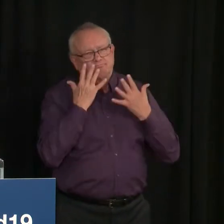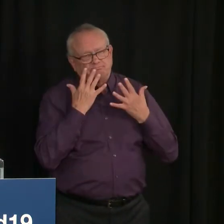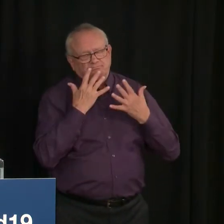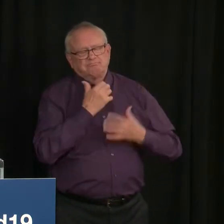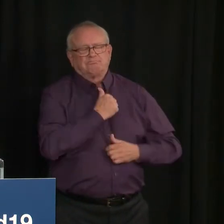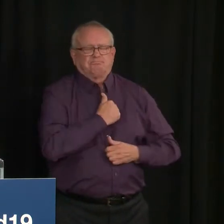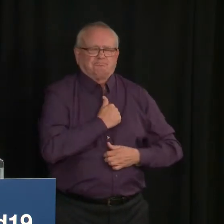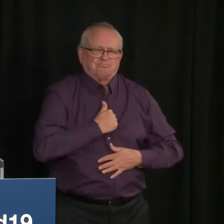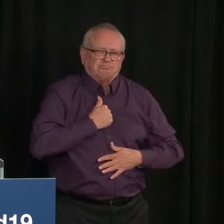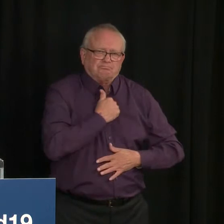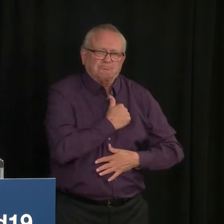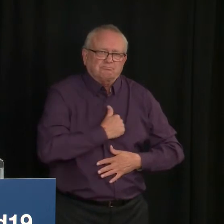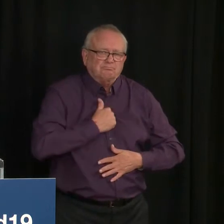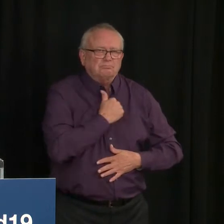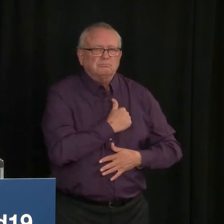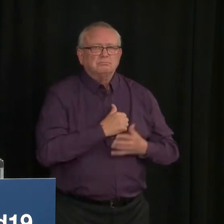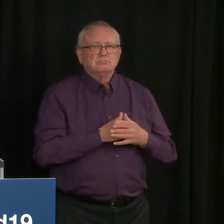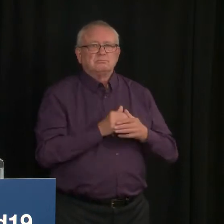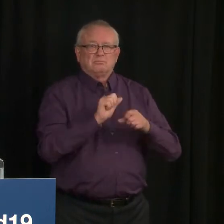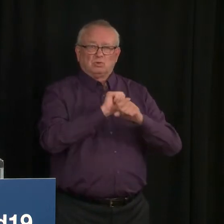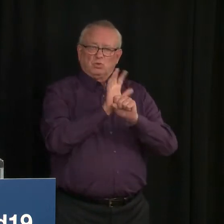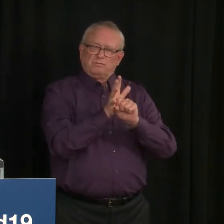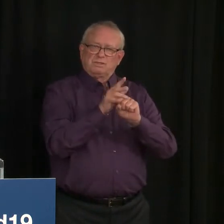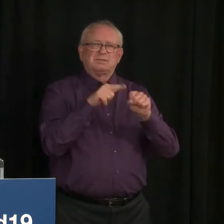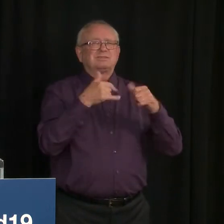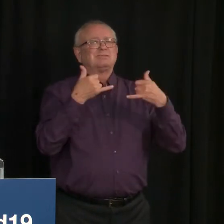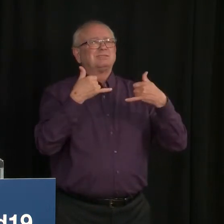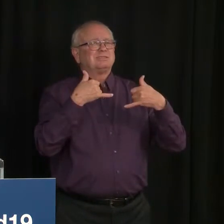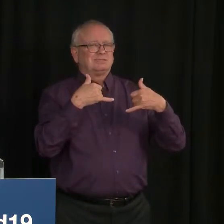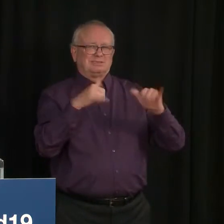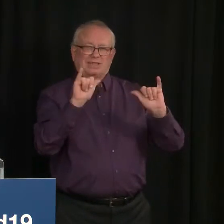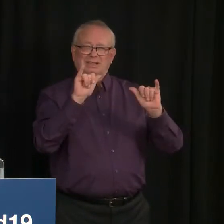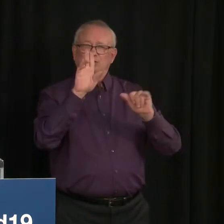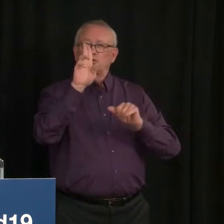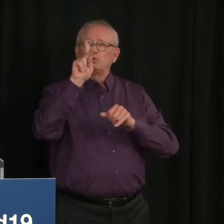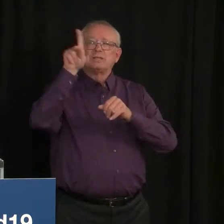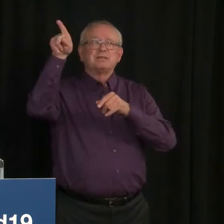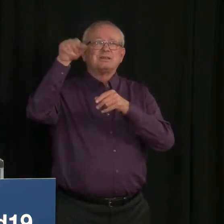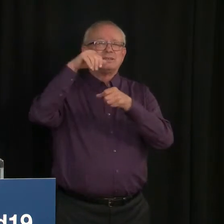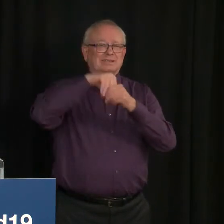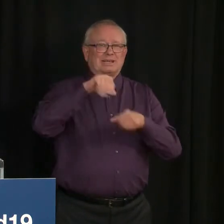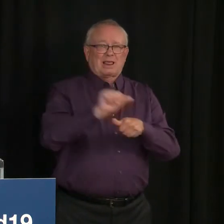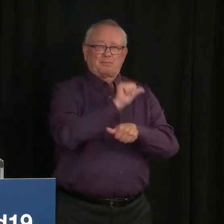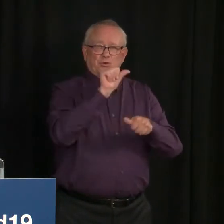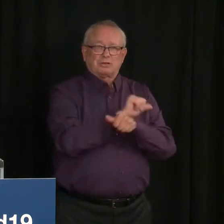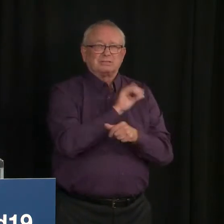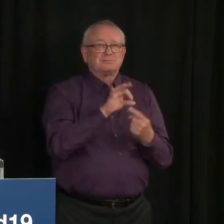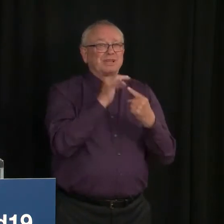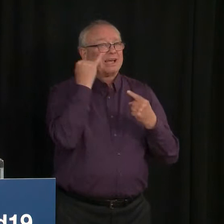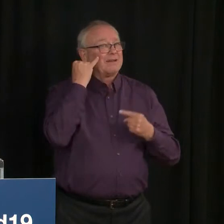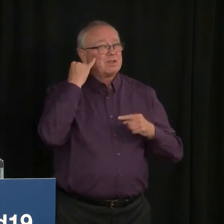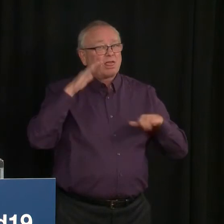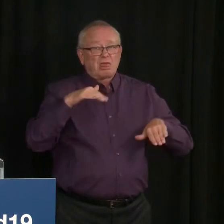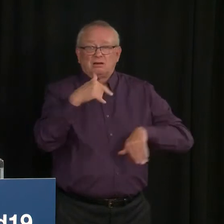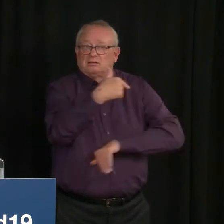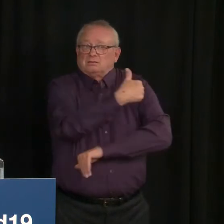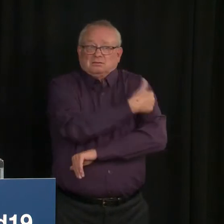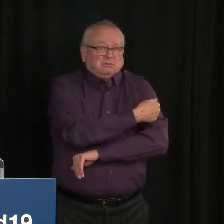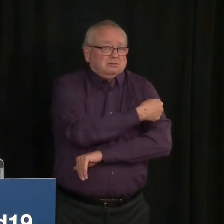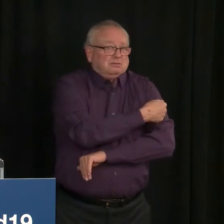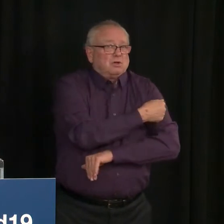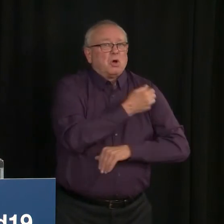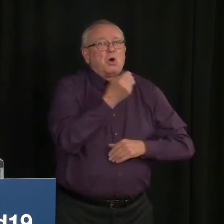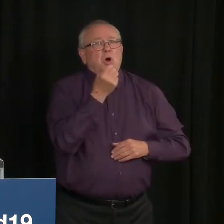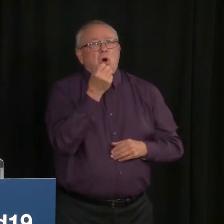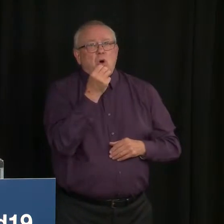COVID-19 continues to pose in Alberta, especially for those not yet vaccinated and those vaccinated within the last